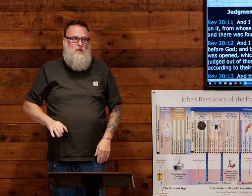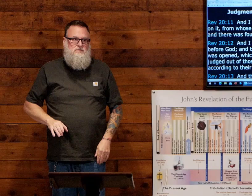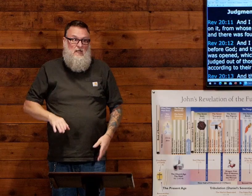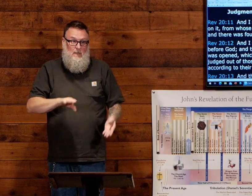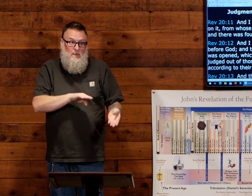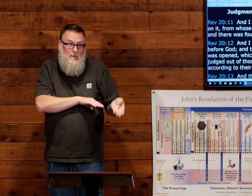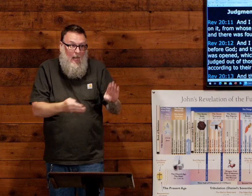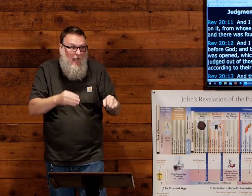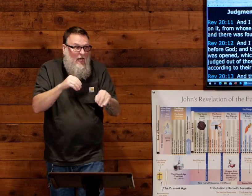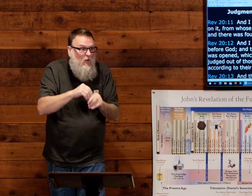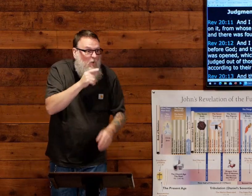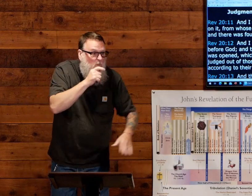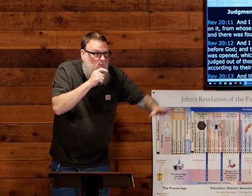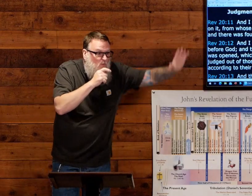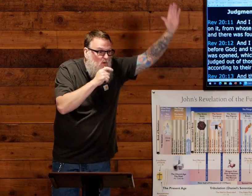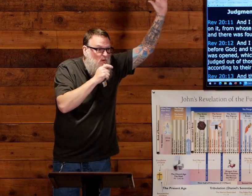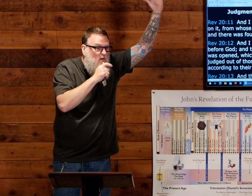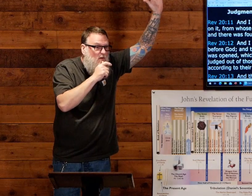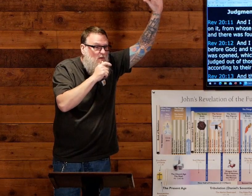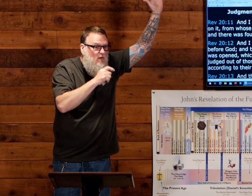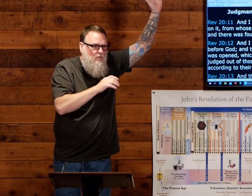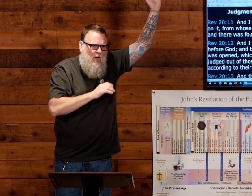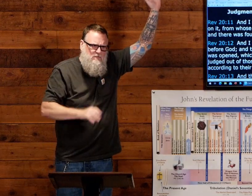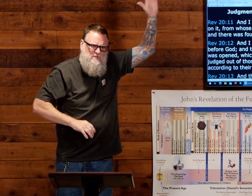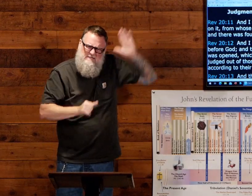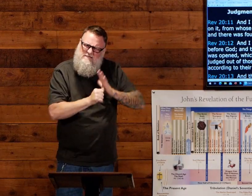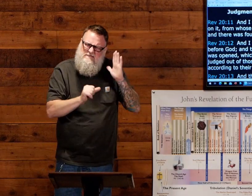Remember, we use the term dead in Christ, talking about dead Christians.